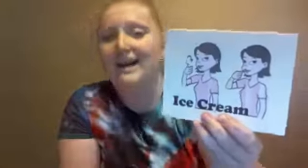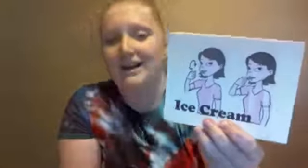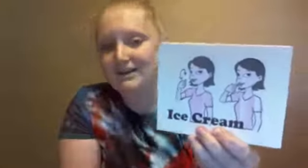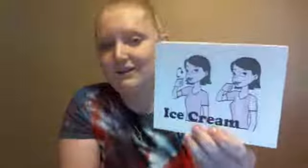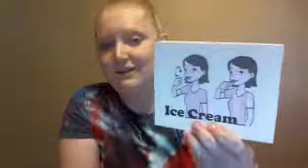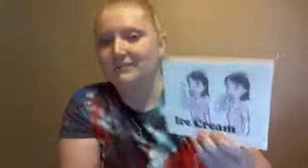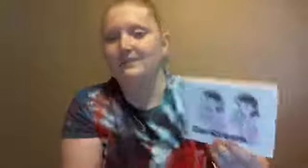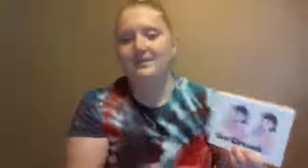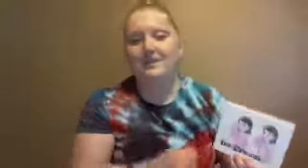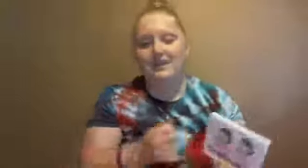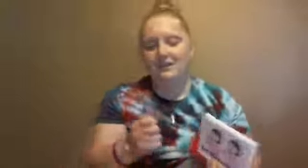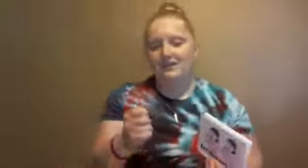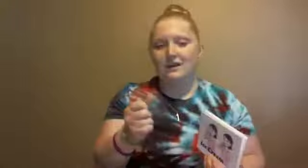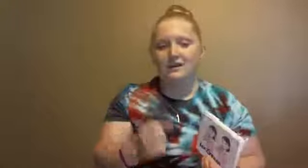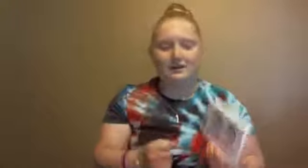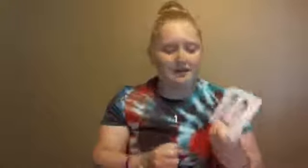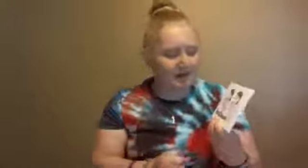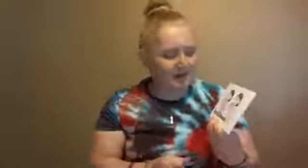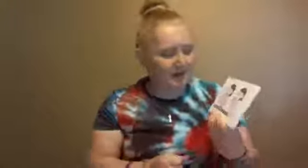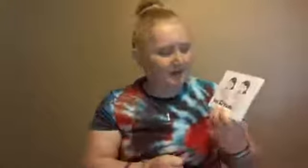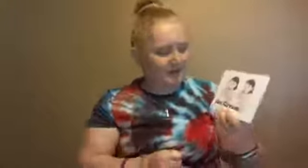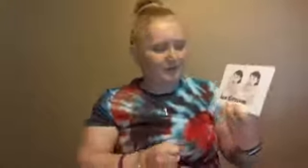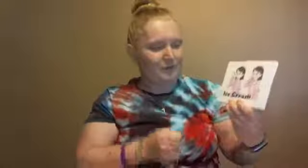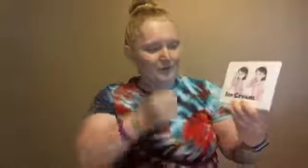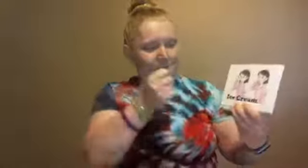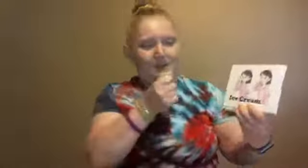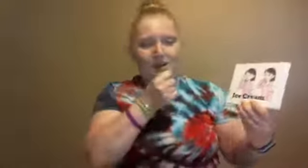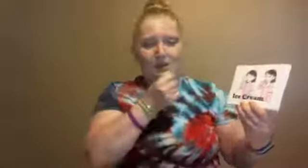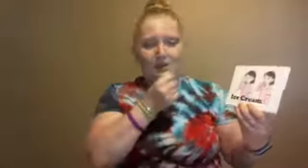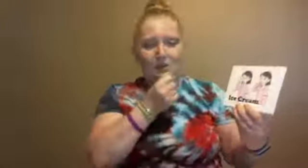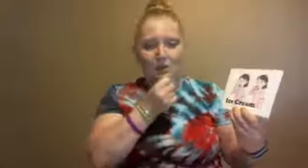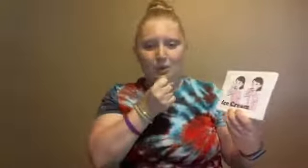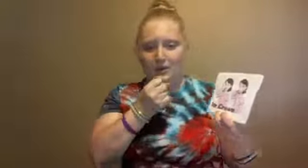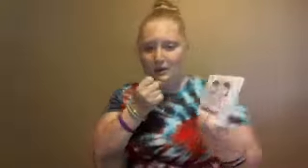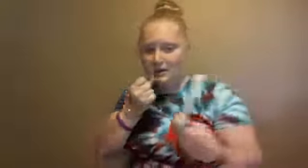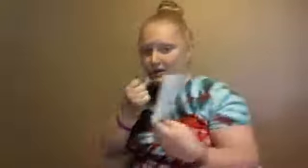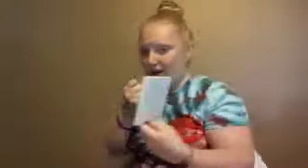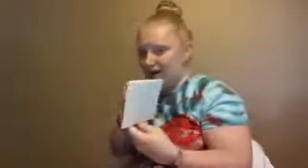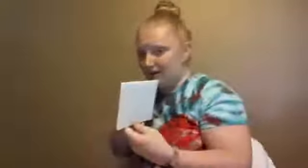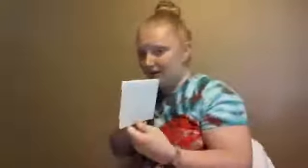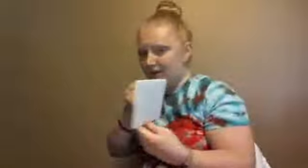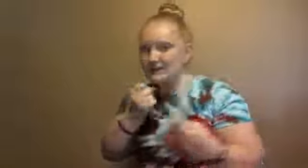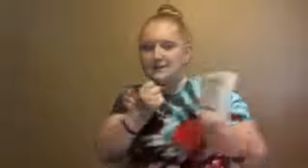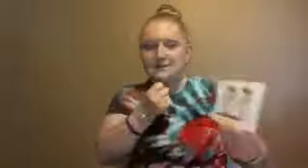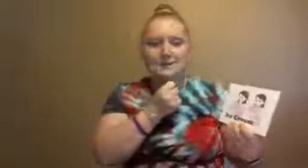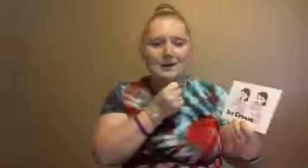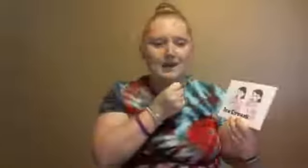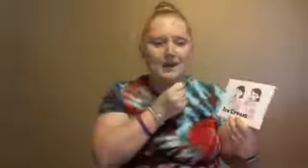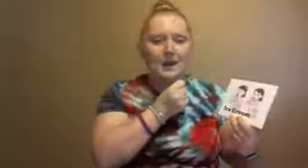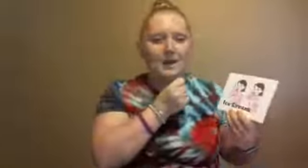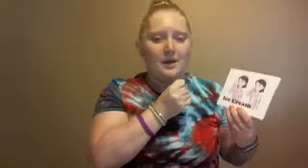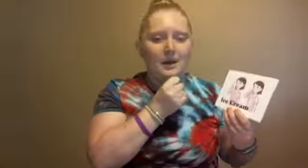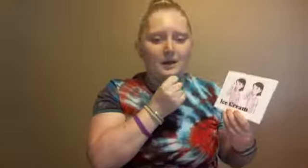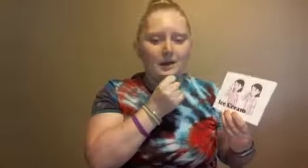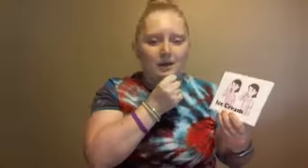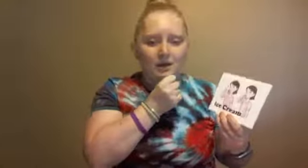ice cream. So to sign ice cream, you hold your hand in a fist right under your